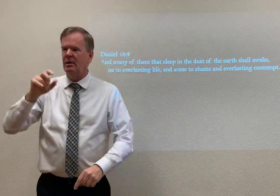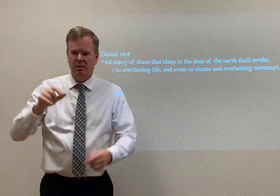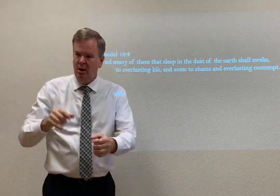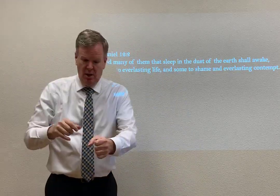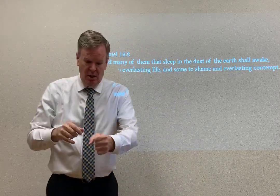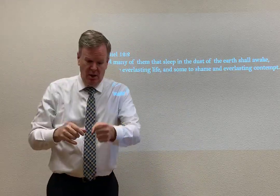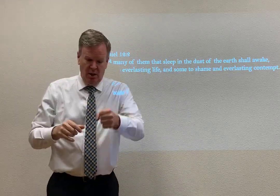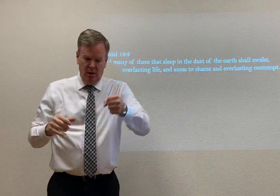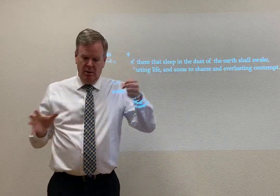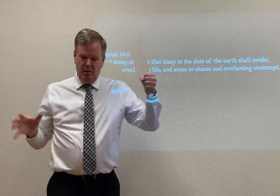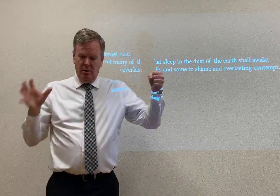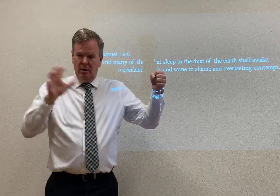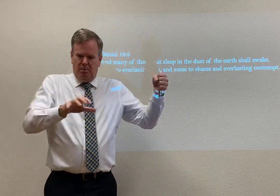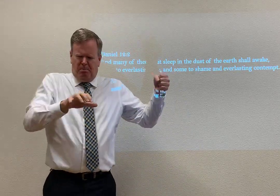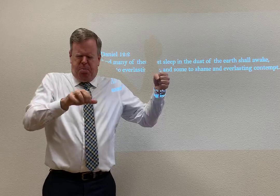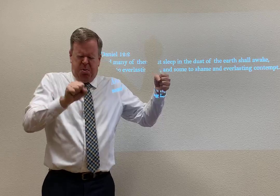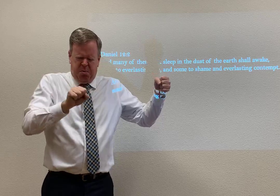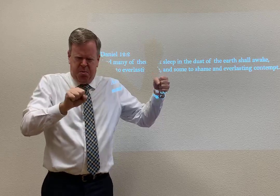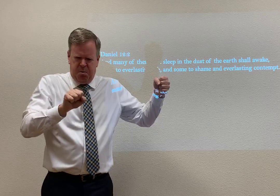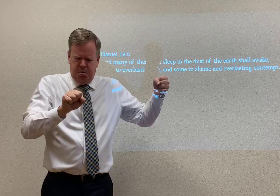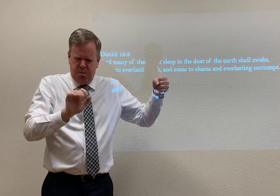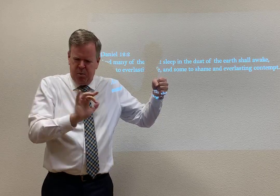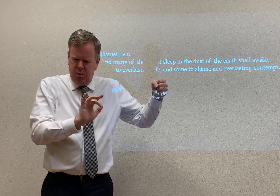Daniel, right. So people sign Daniel this way.